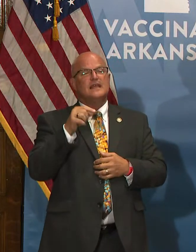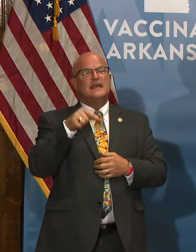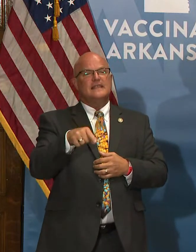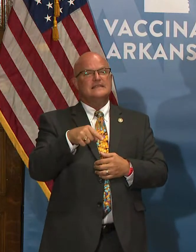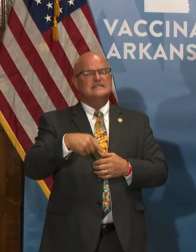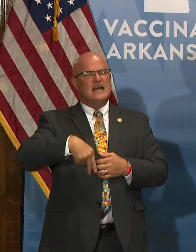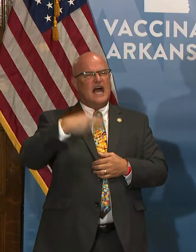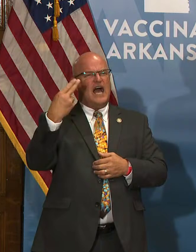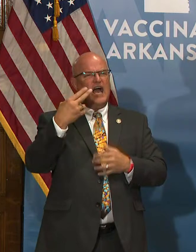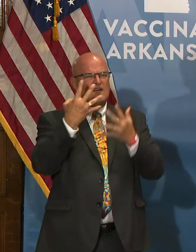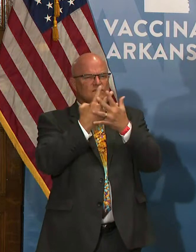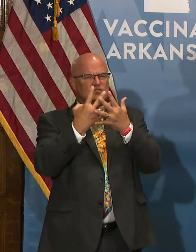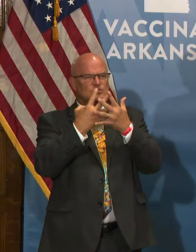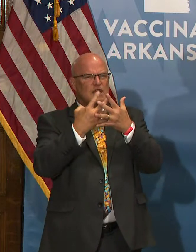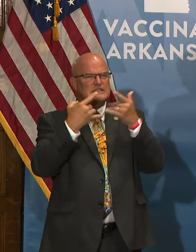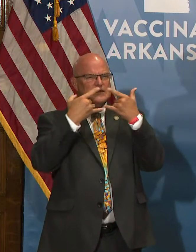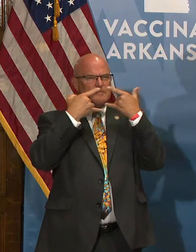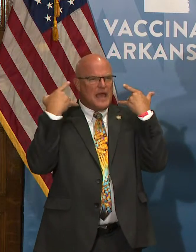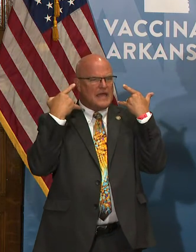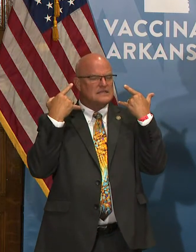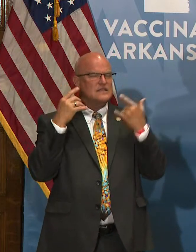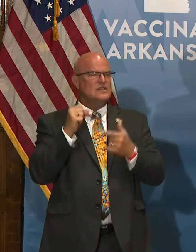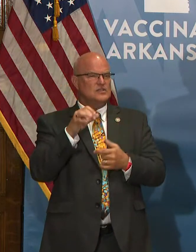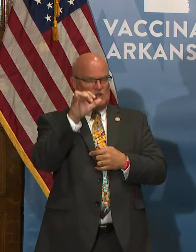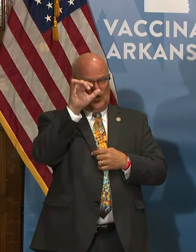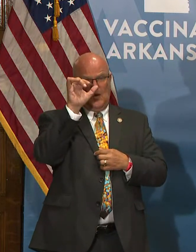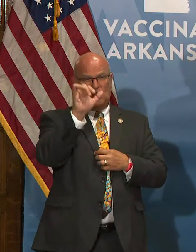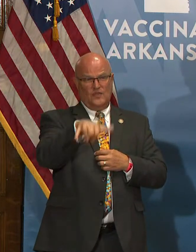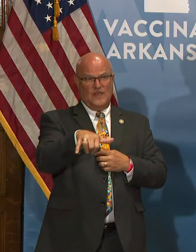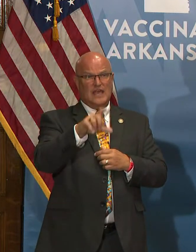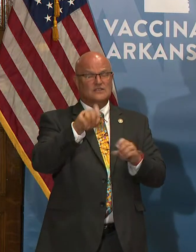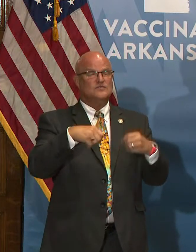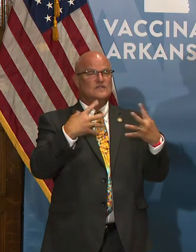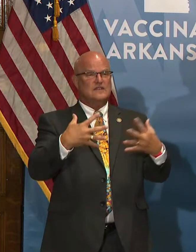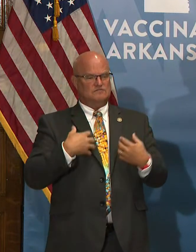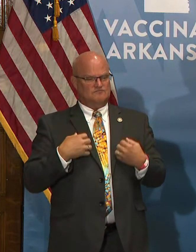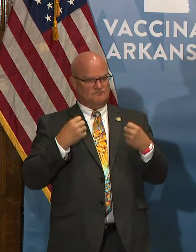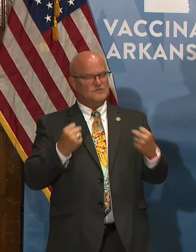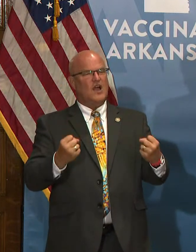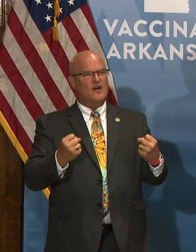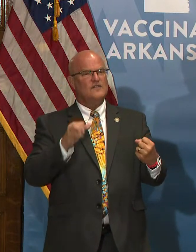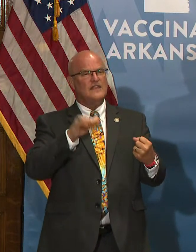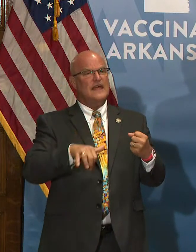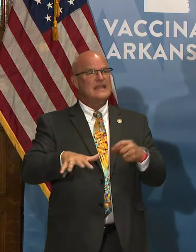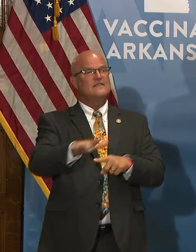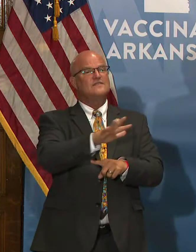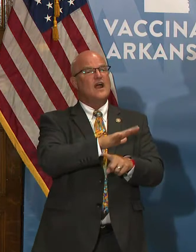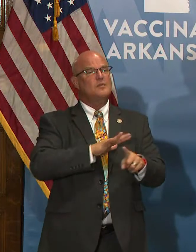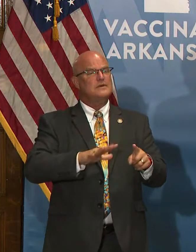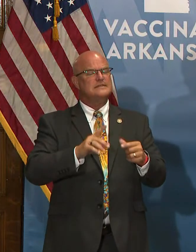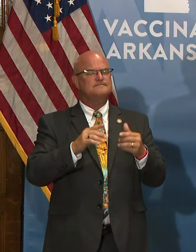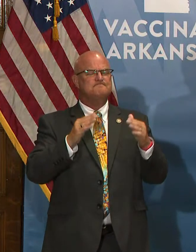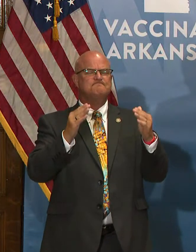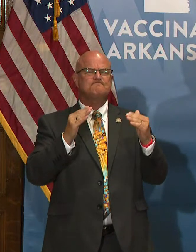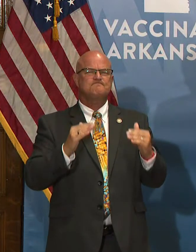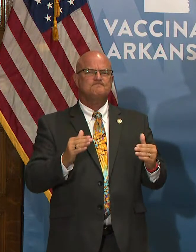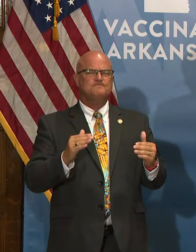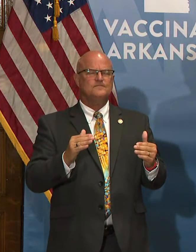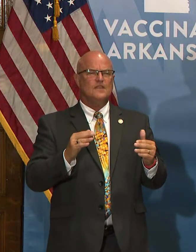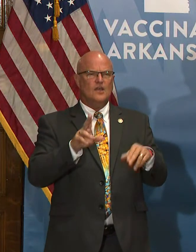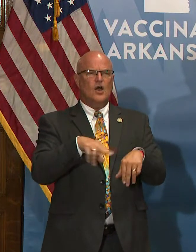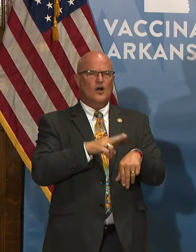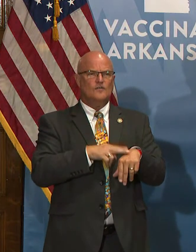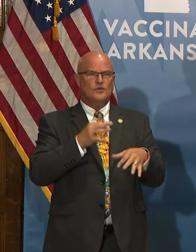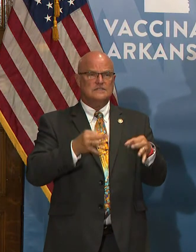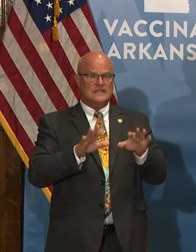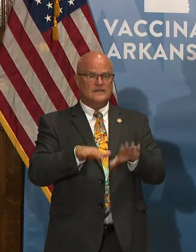high filtration mask, and so that should give them confidence in that environment. And then, of course,